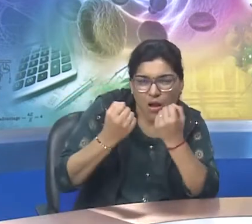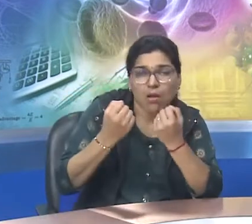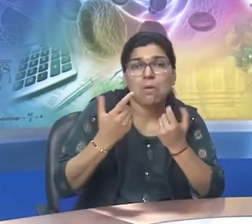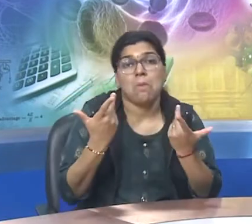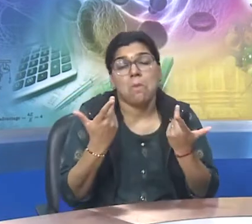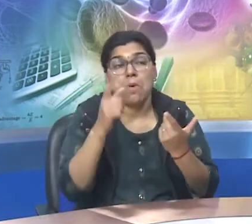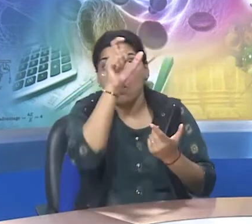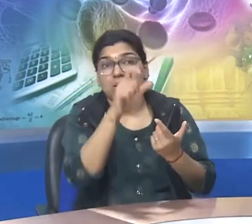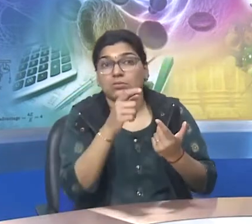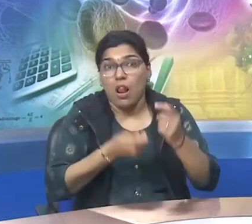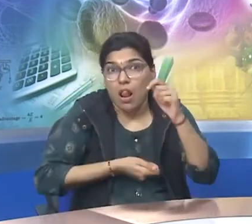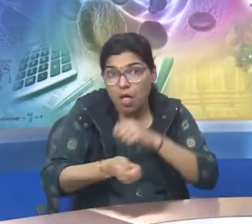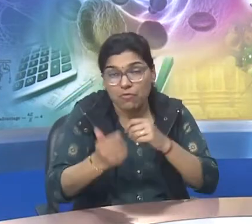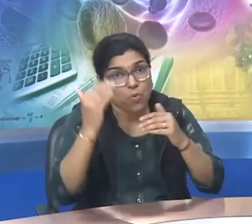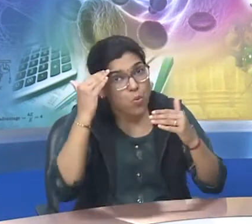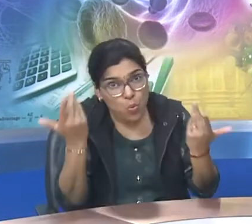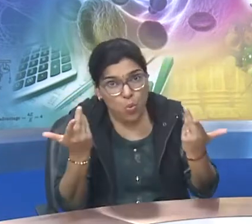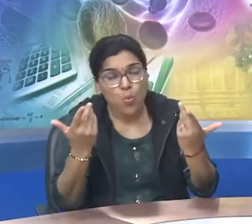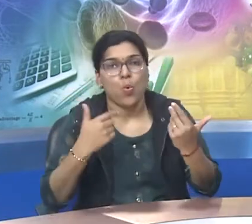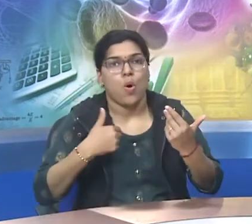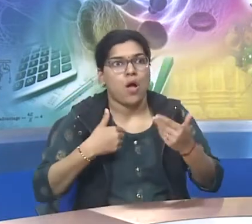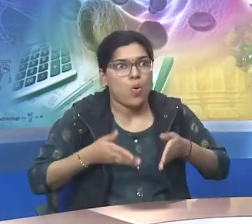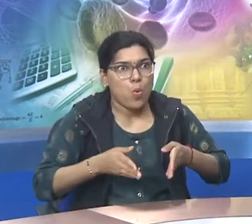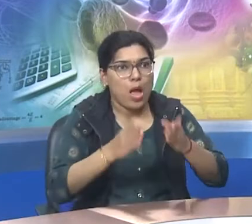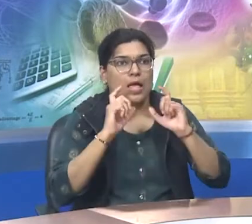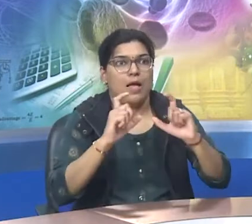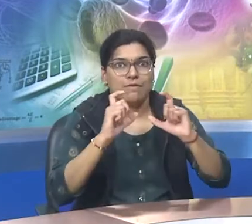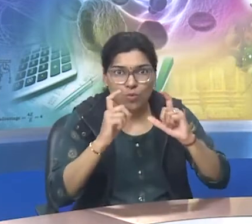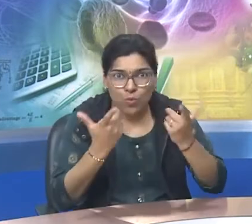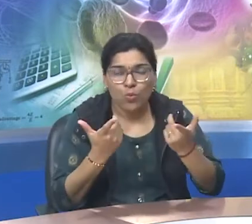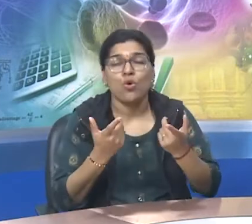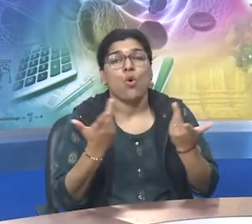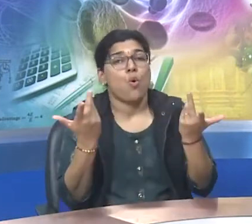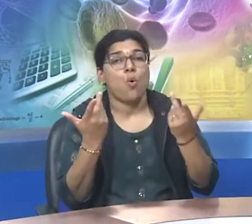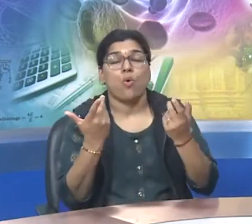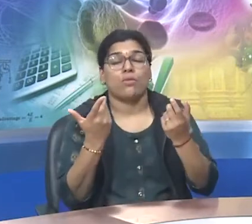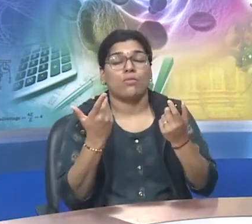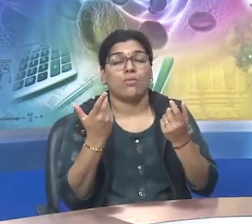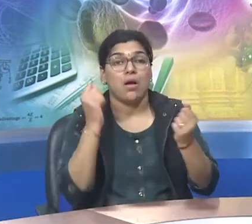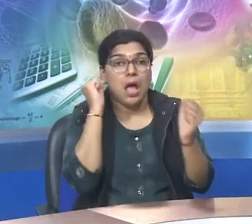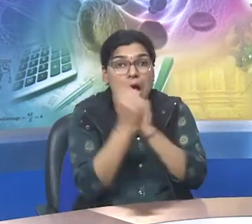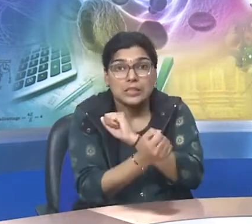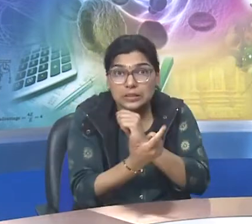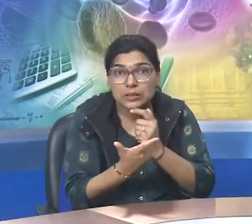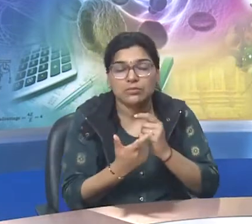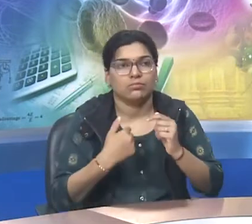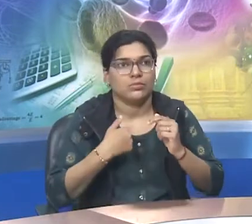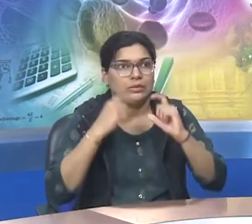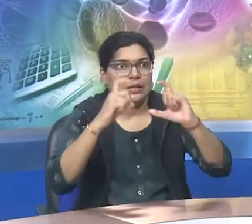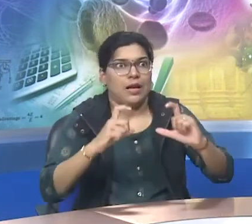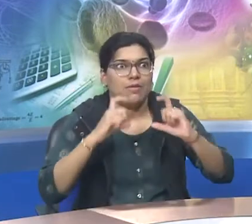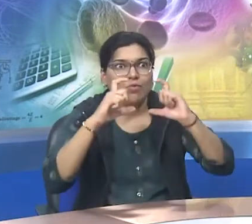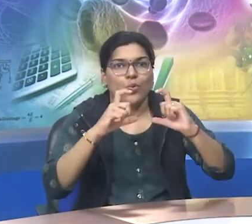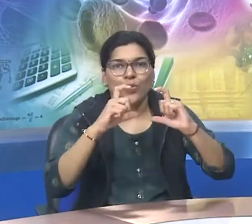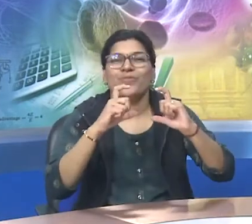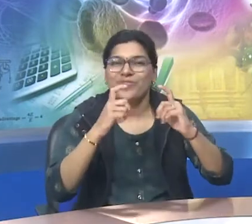And also, like when you are at night on the road and you are sometime driving a car, you